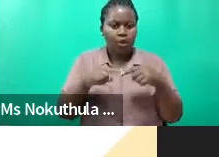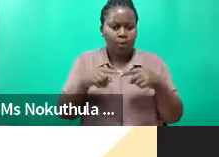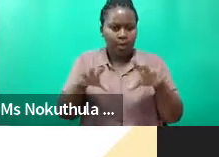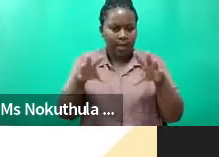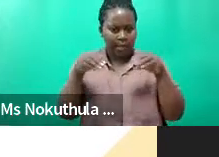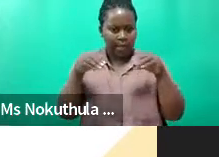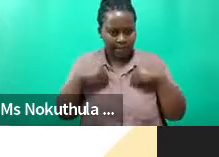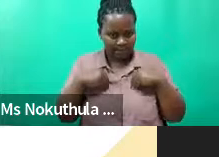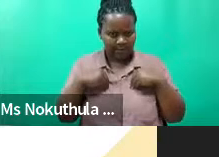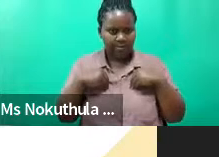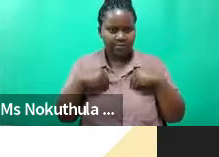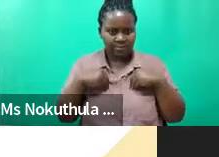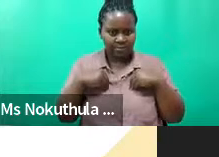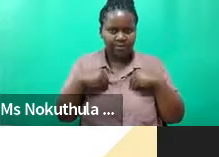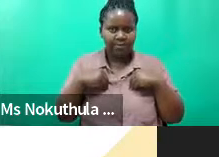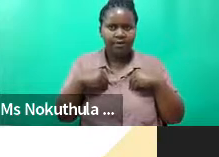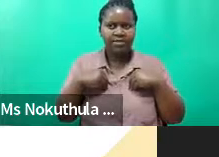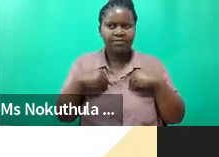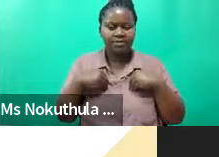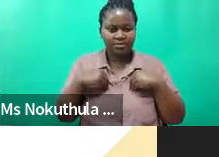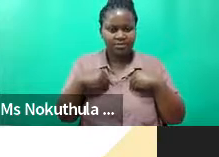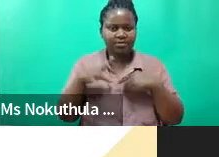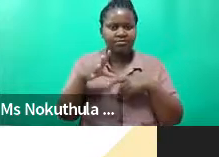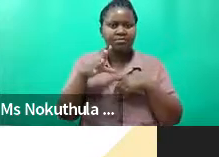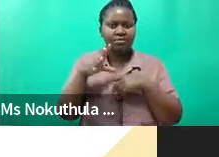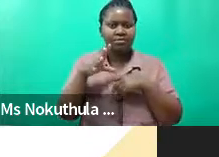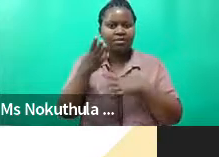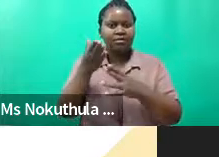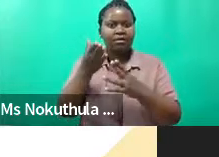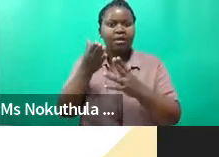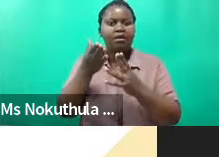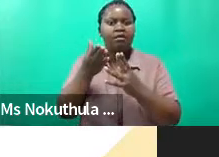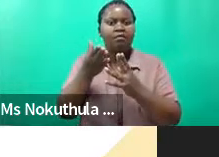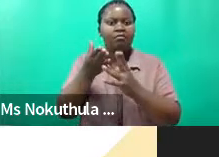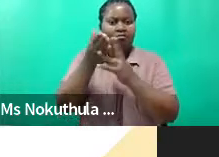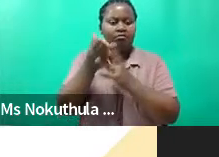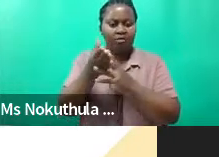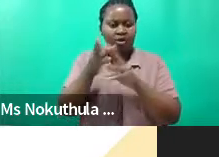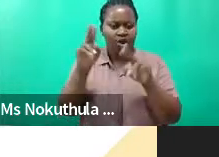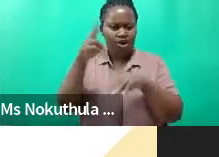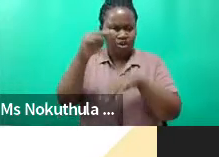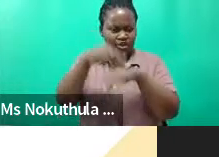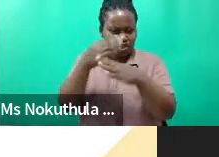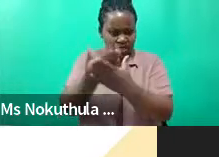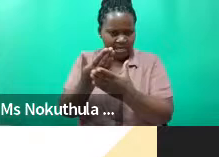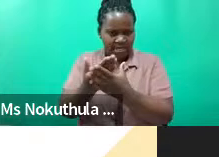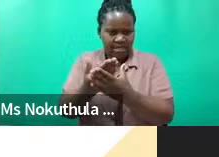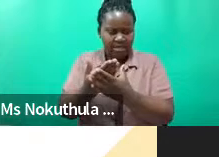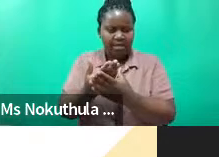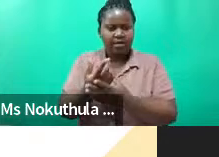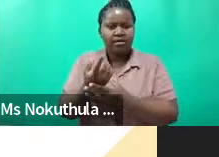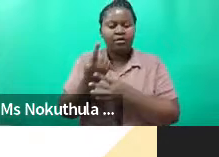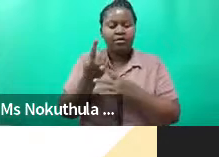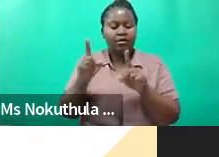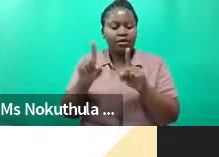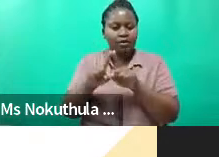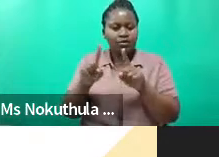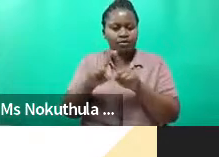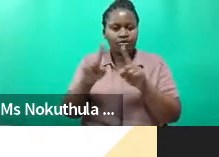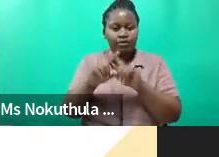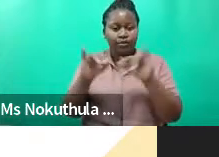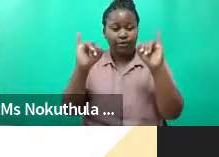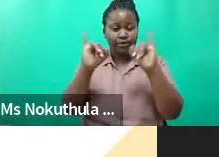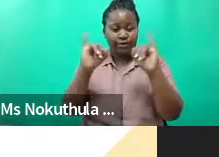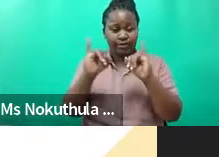dominant discourses that are ableist in nature, and that because of a lack of exposure and critical engagement